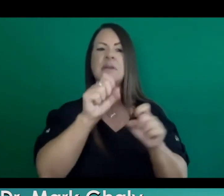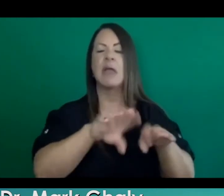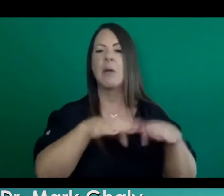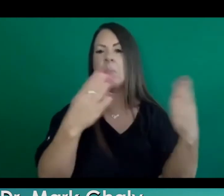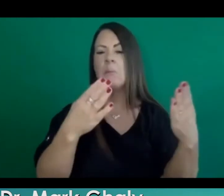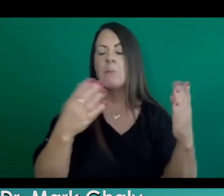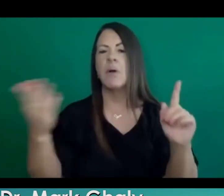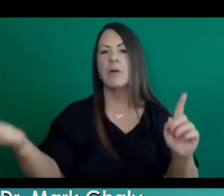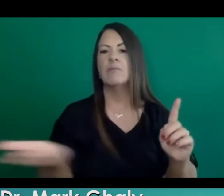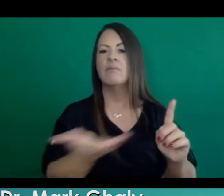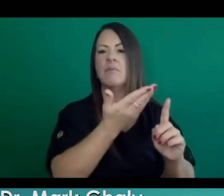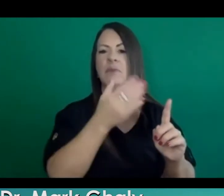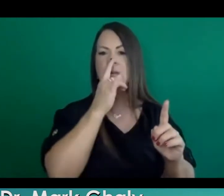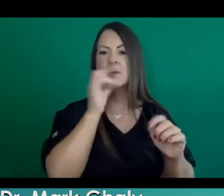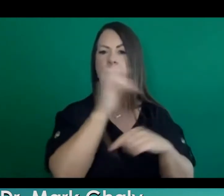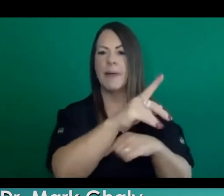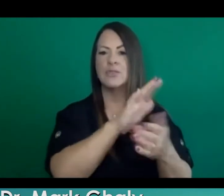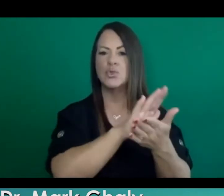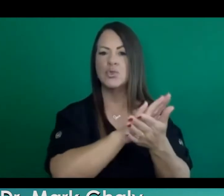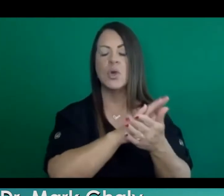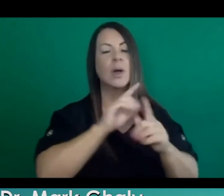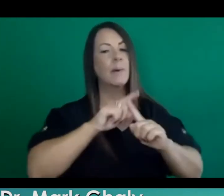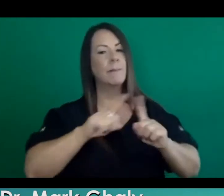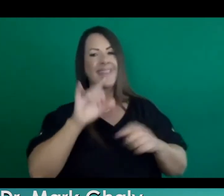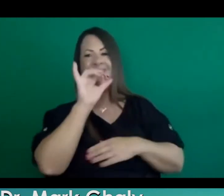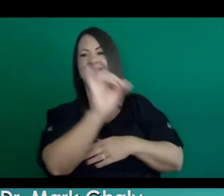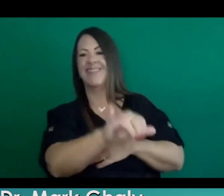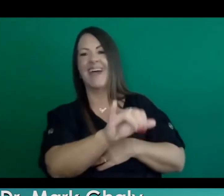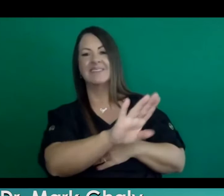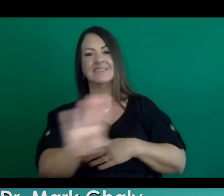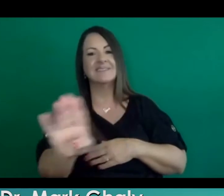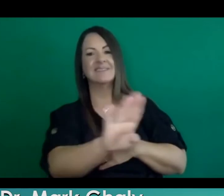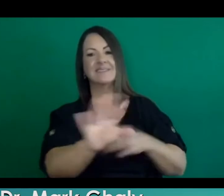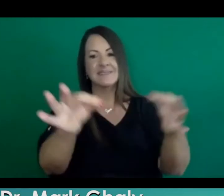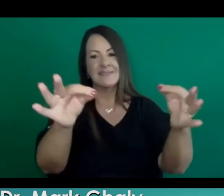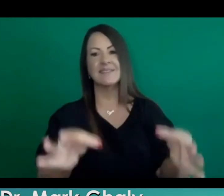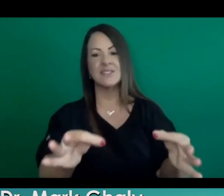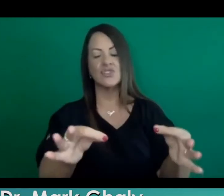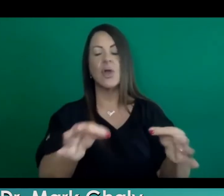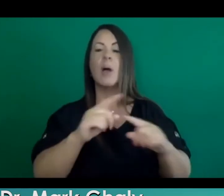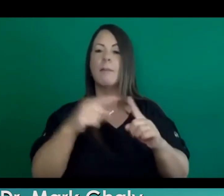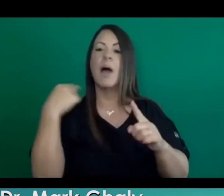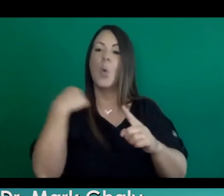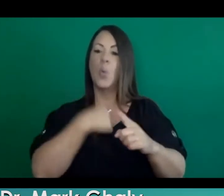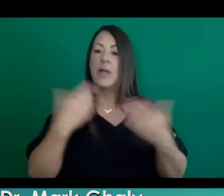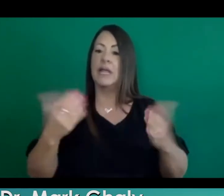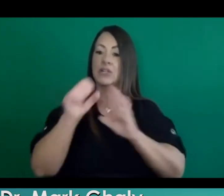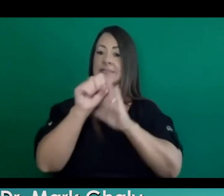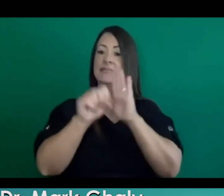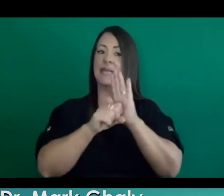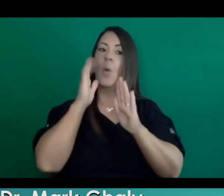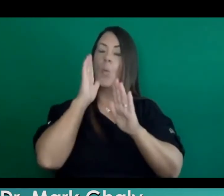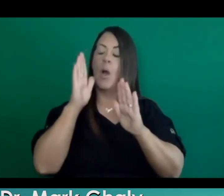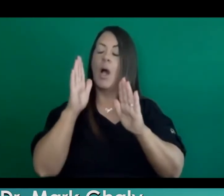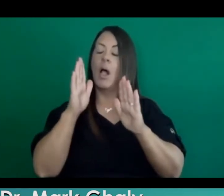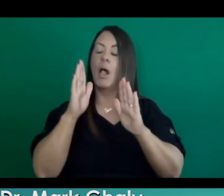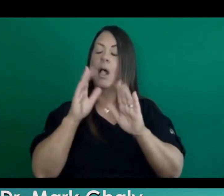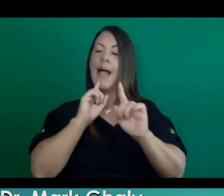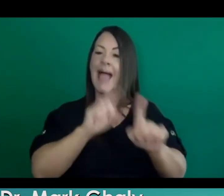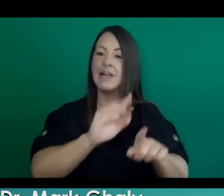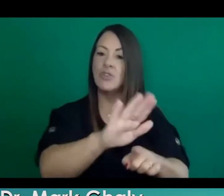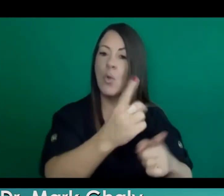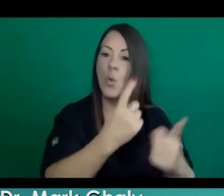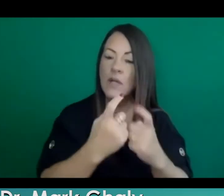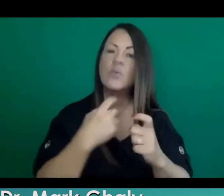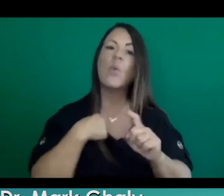local one. The state stands ready to assist on any of the questions and issues that come up to support each of